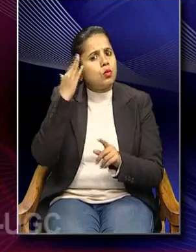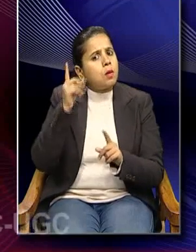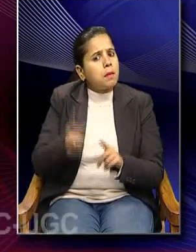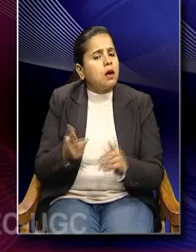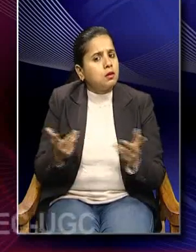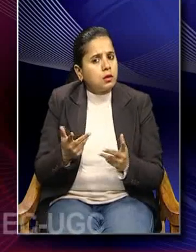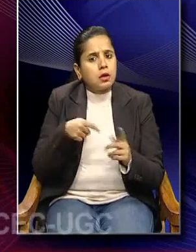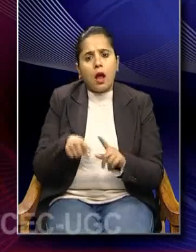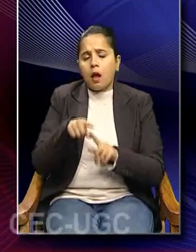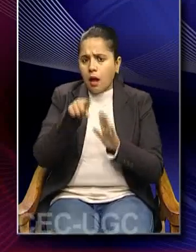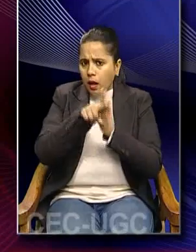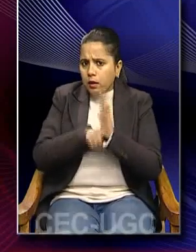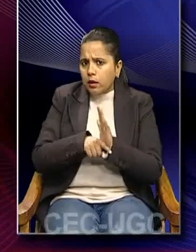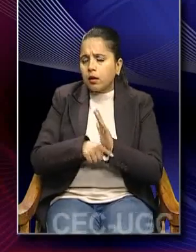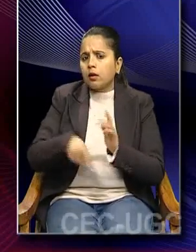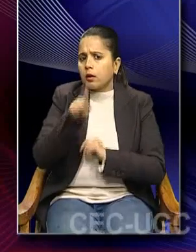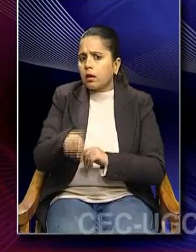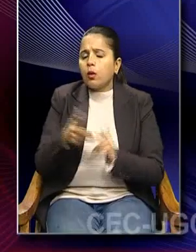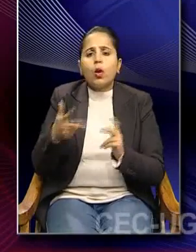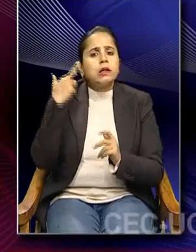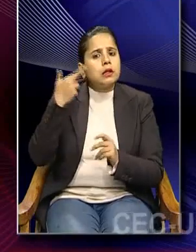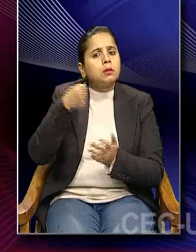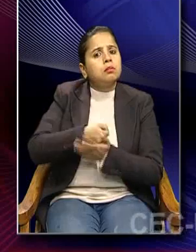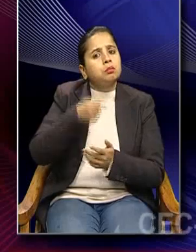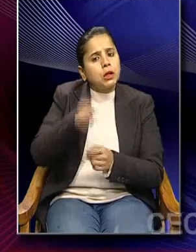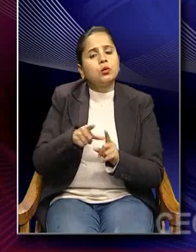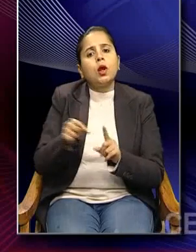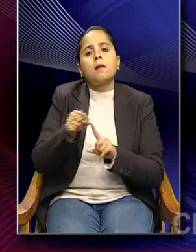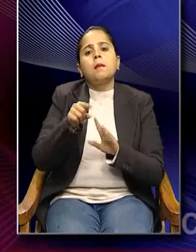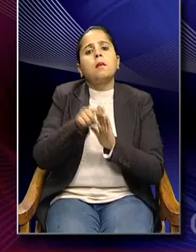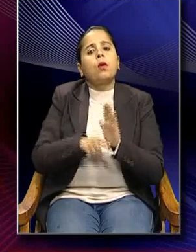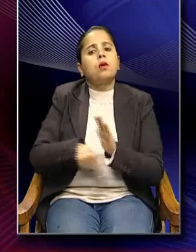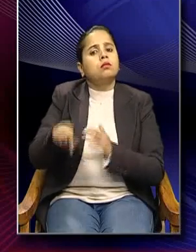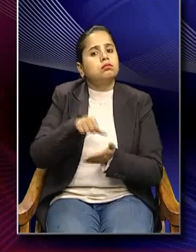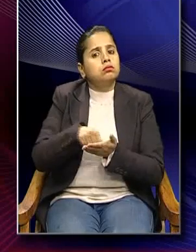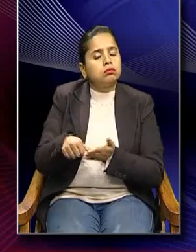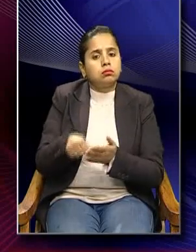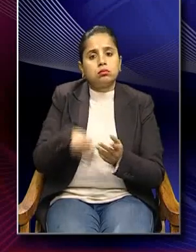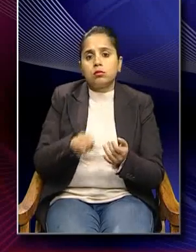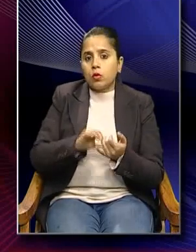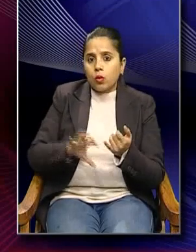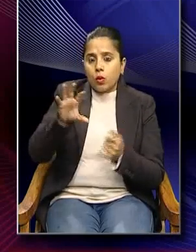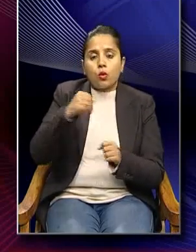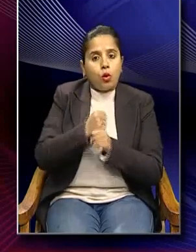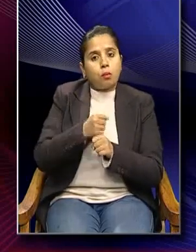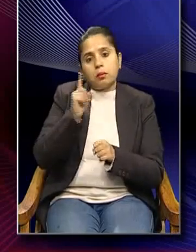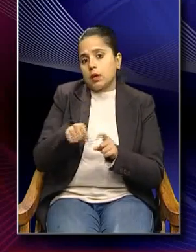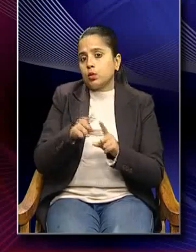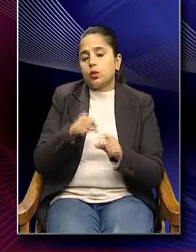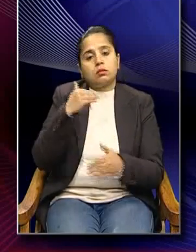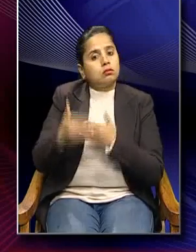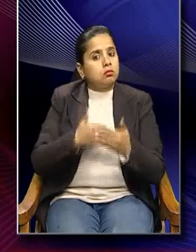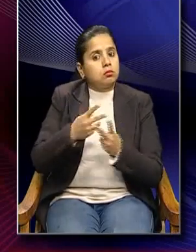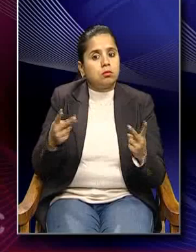what ethical grounds you have the policies to be implemented, and state has to take an action. So there are